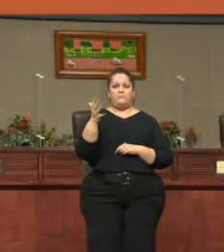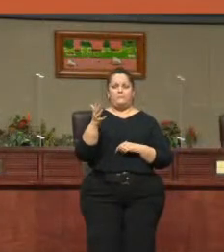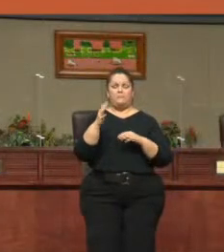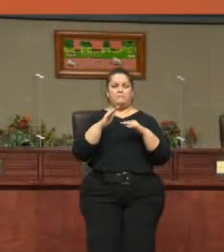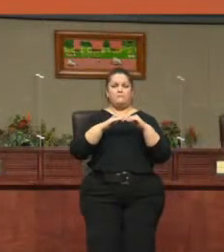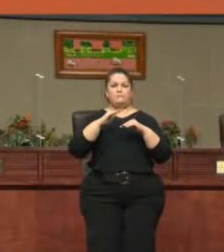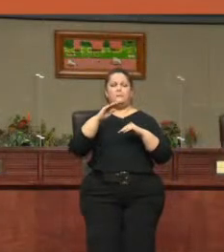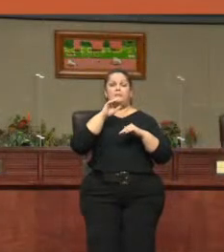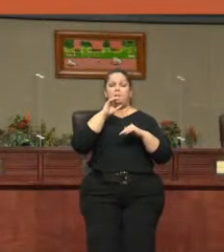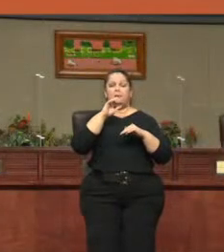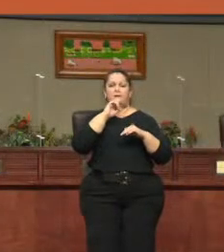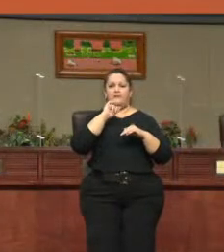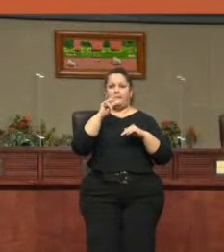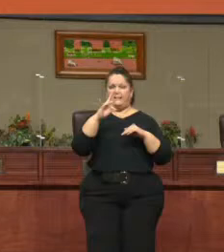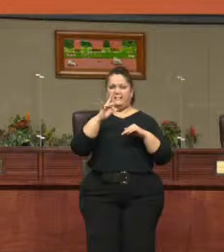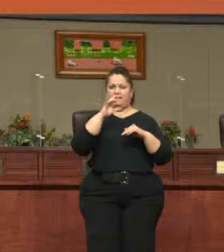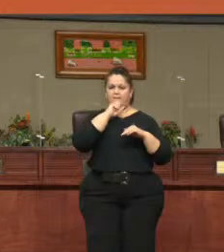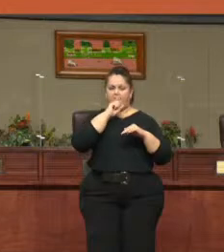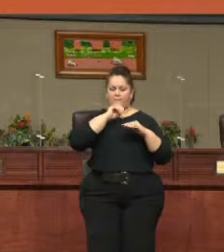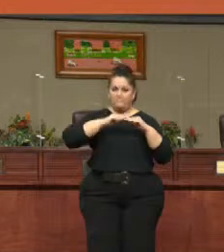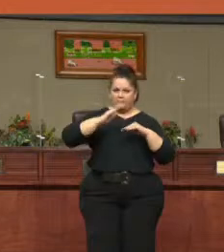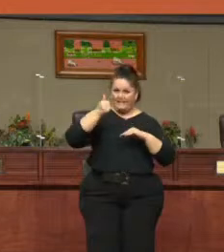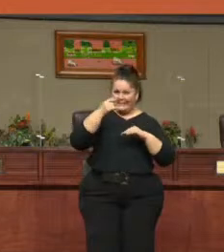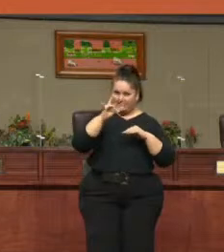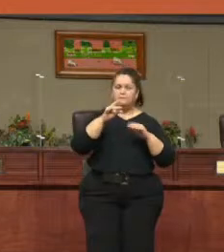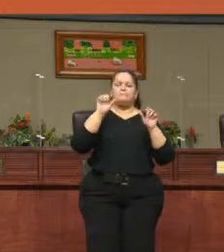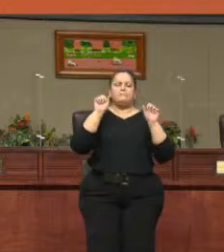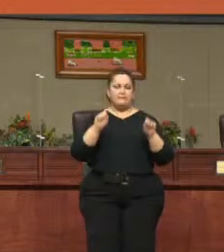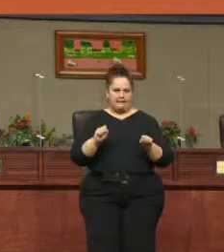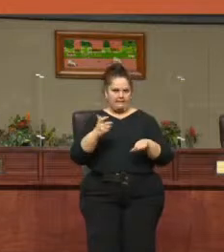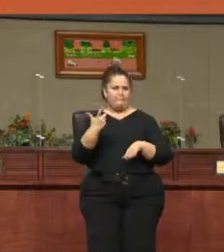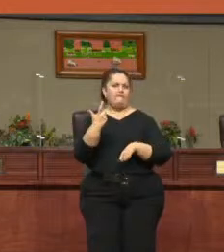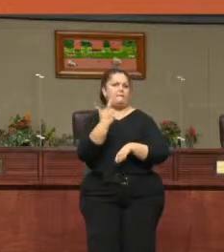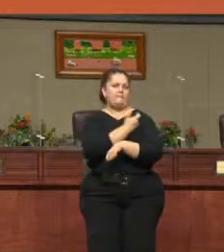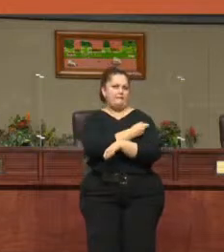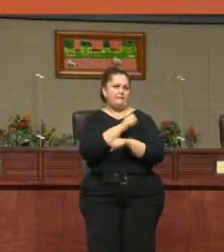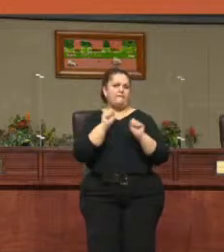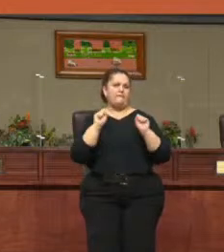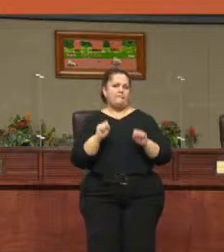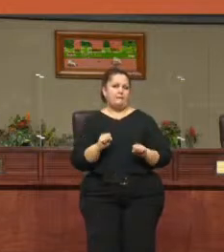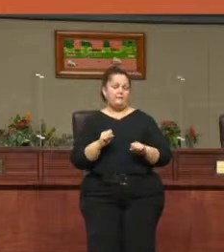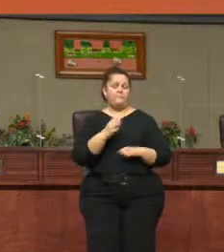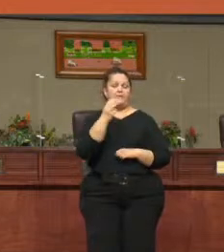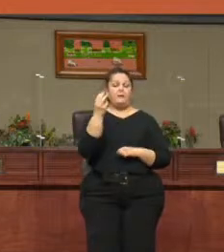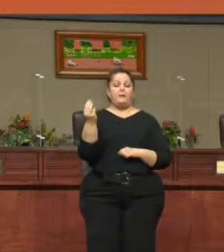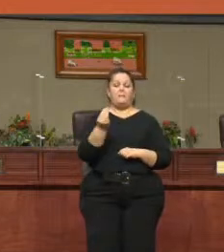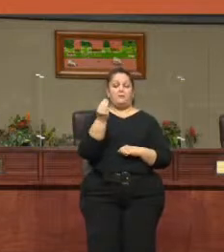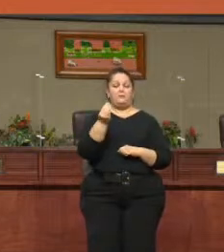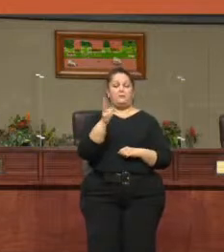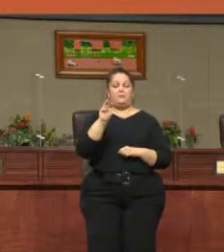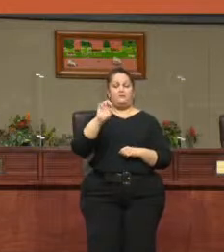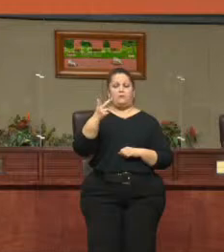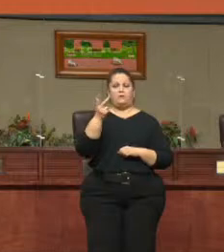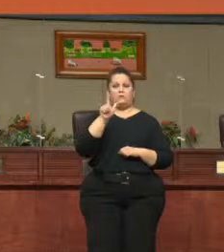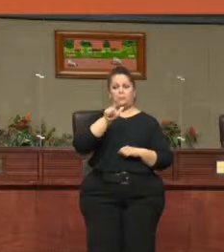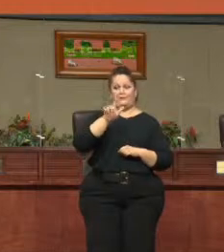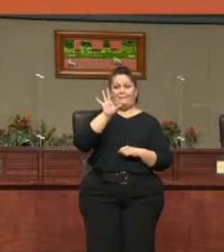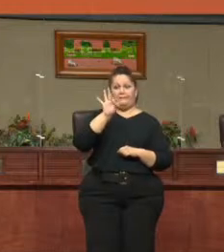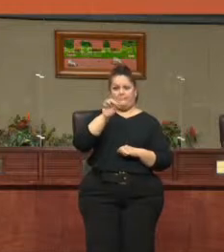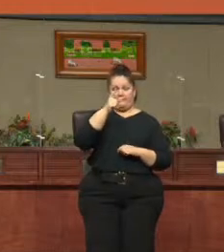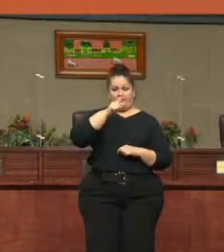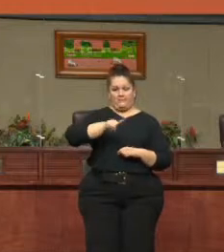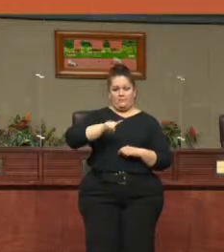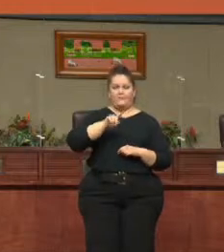older is eligible to get the vaccine, but on Monday, March the 29th, those who are